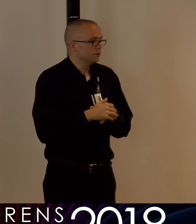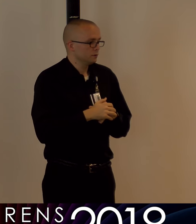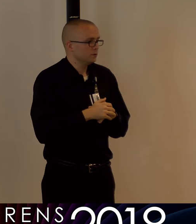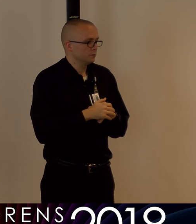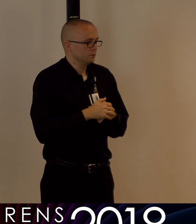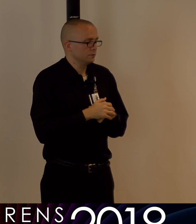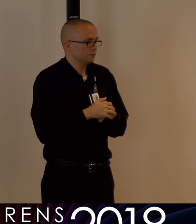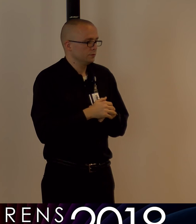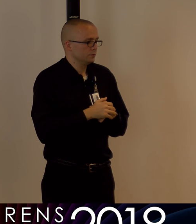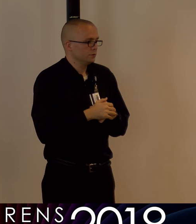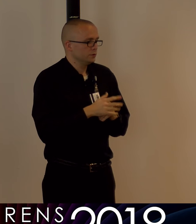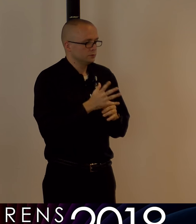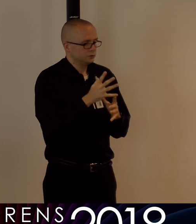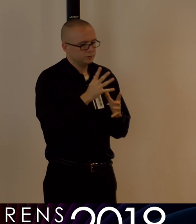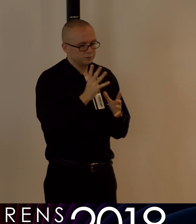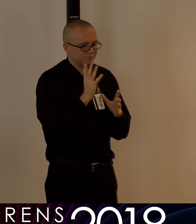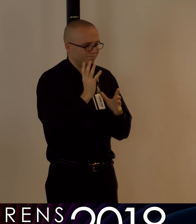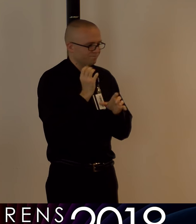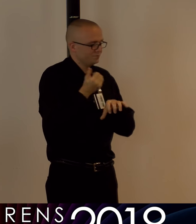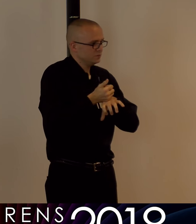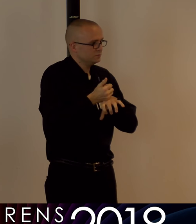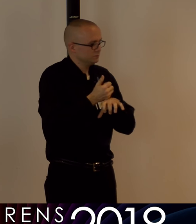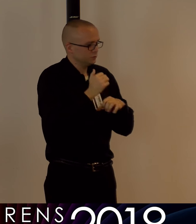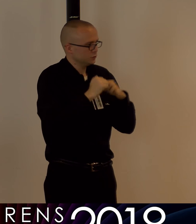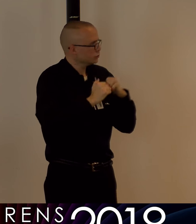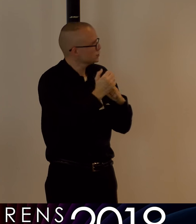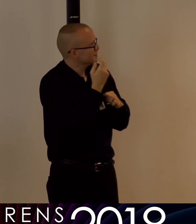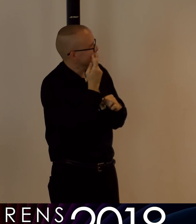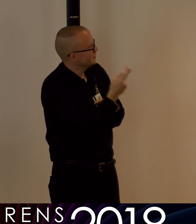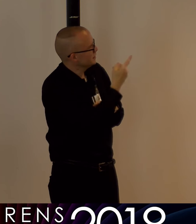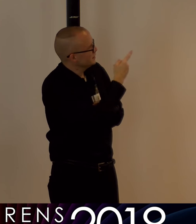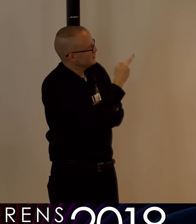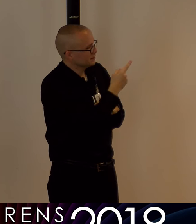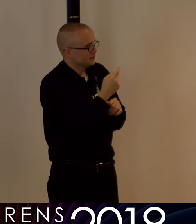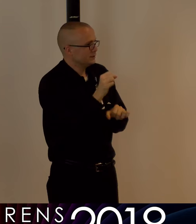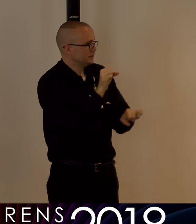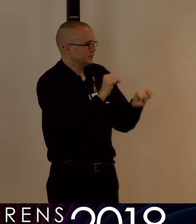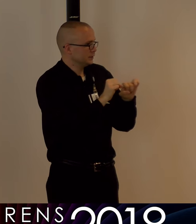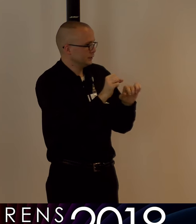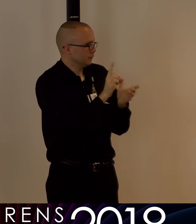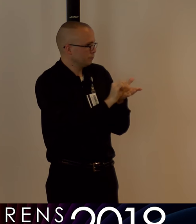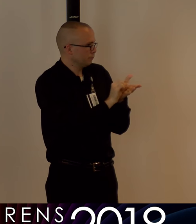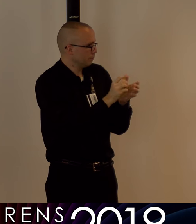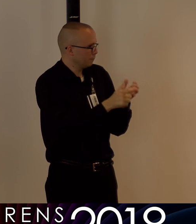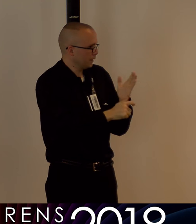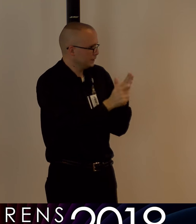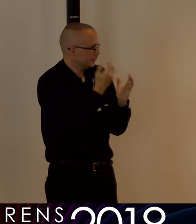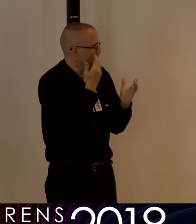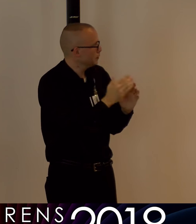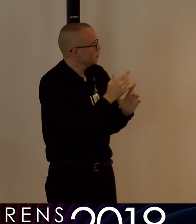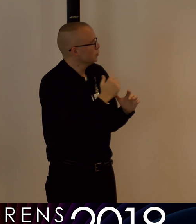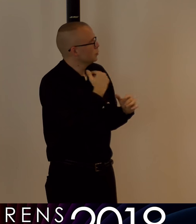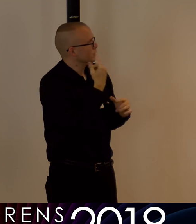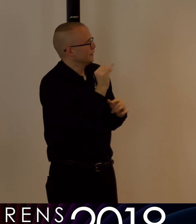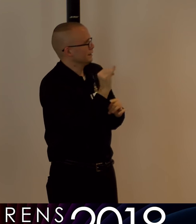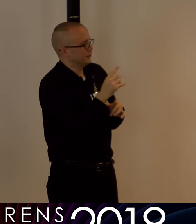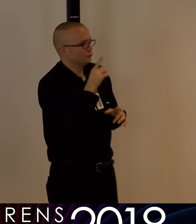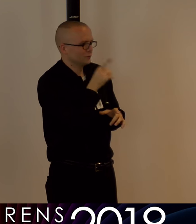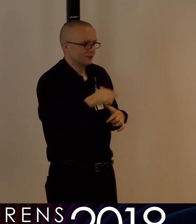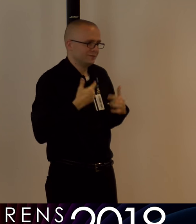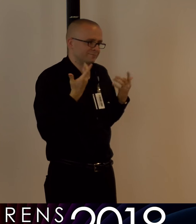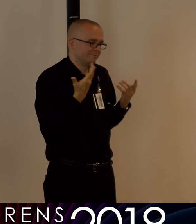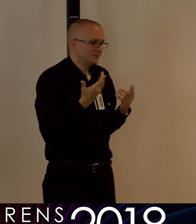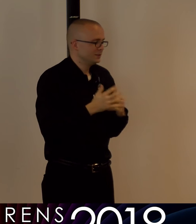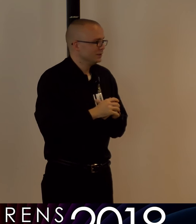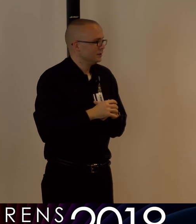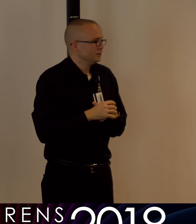little, they're sort of look like disc structures if you look at scientific publications. I'm sure they don't look like that in real life. But they're